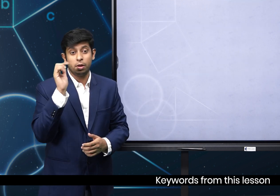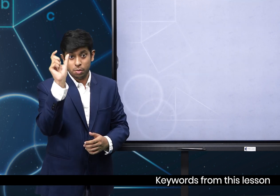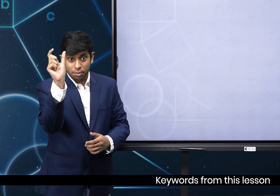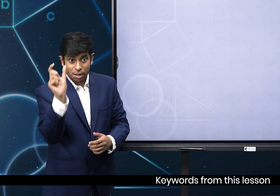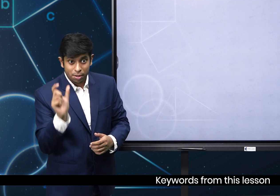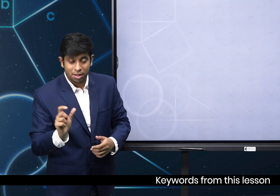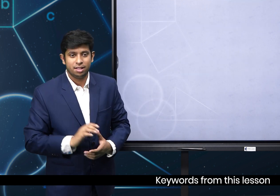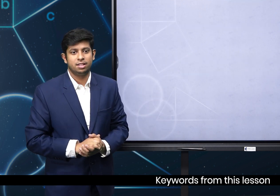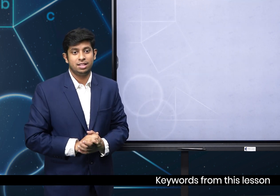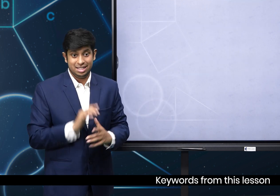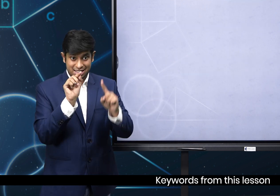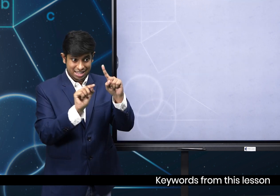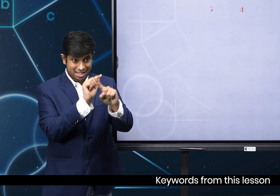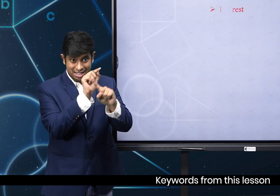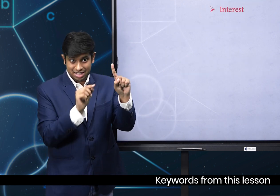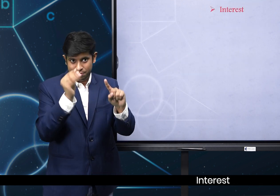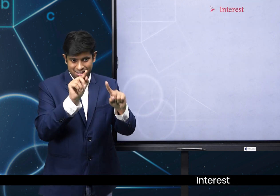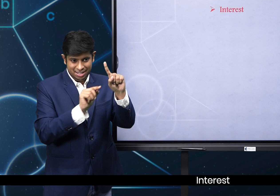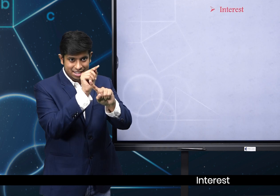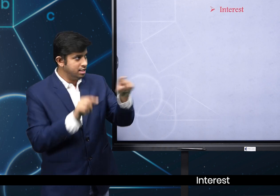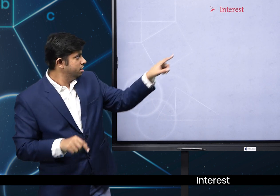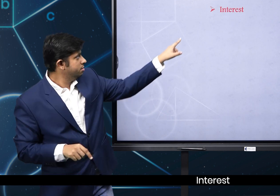Keywords from this lesson are interest,